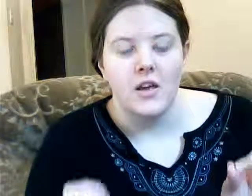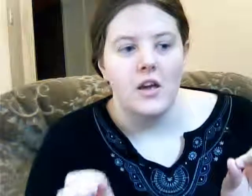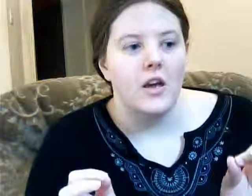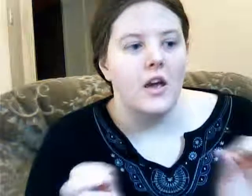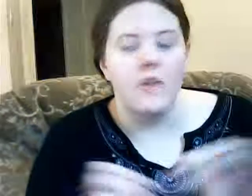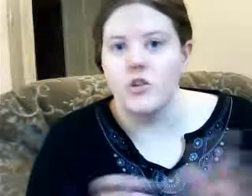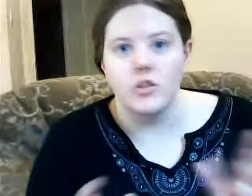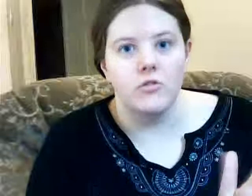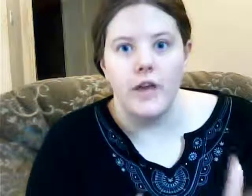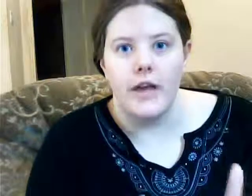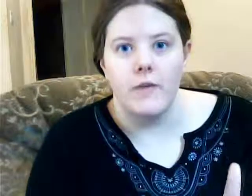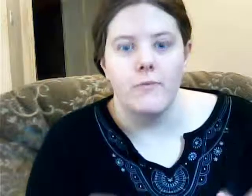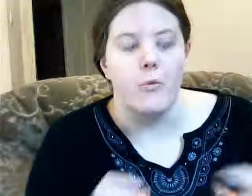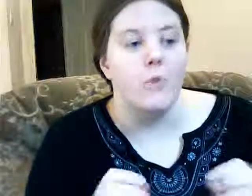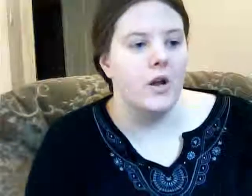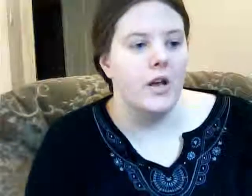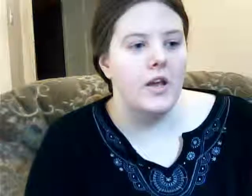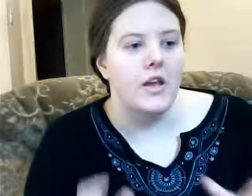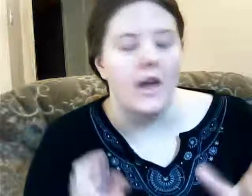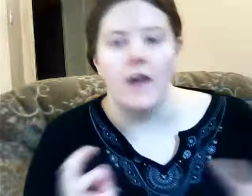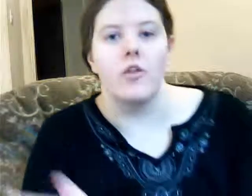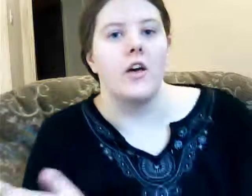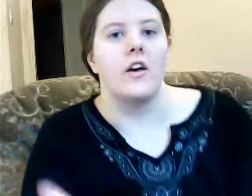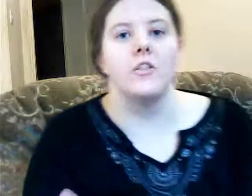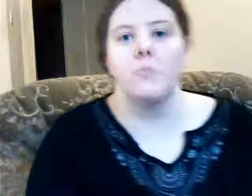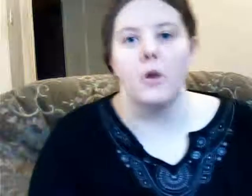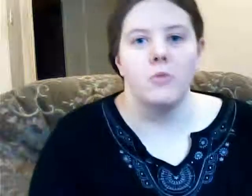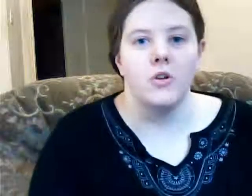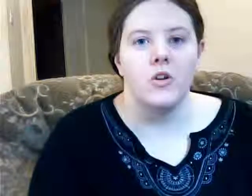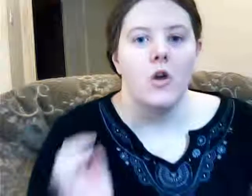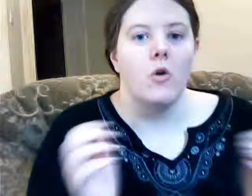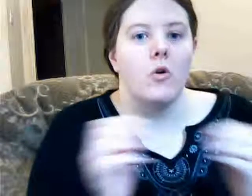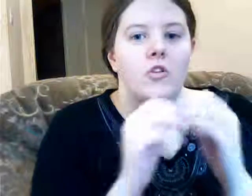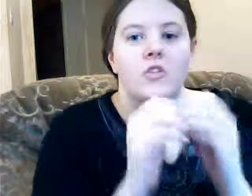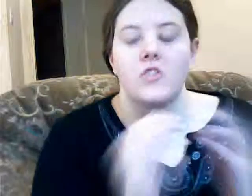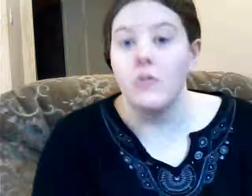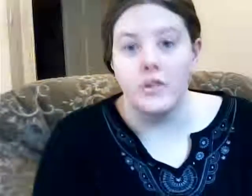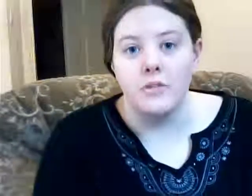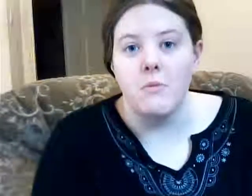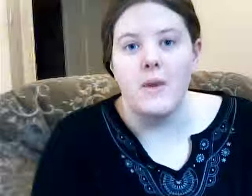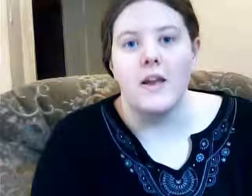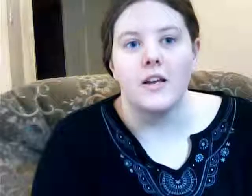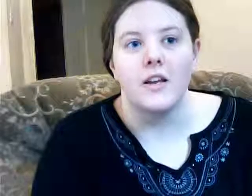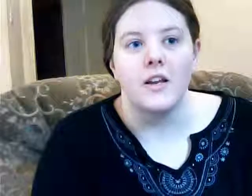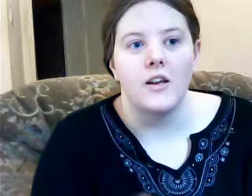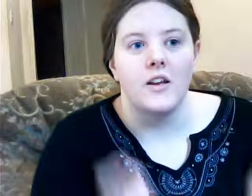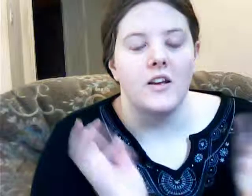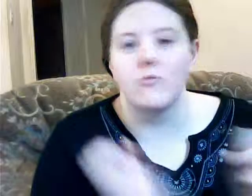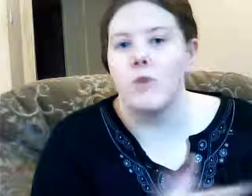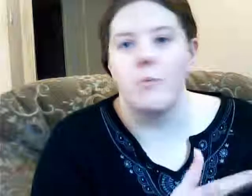every single game we play out there at the moment or that's going to be made is a rip off of